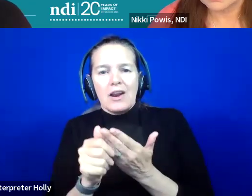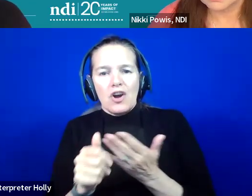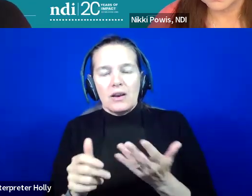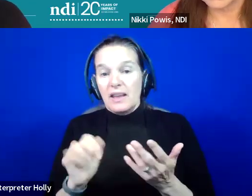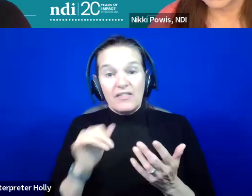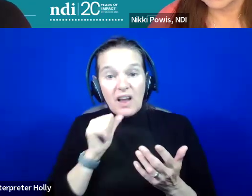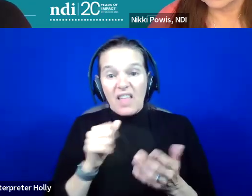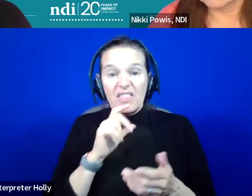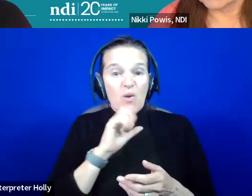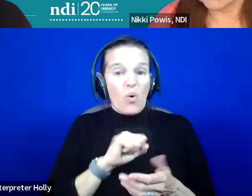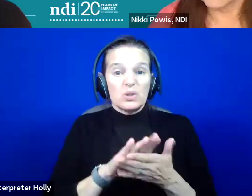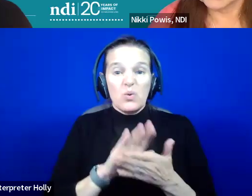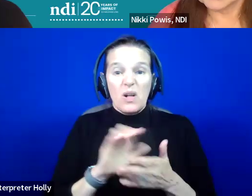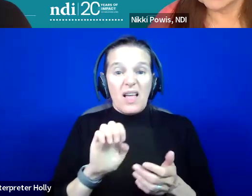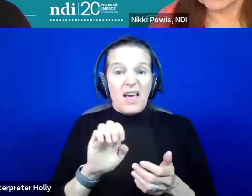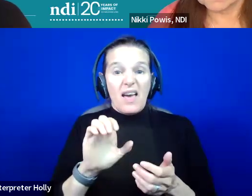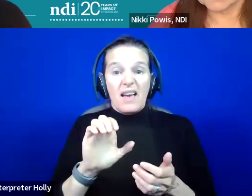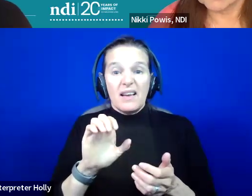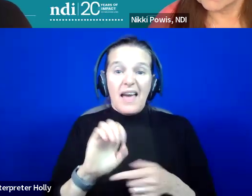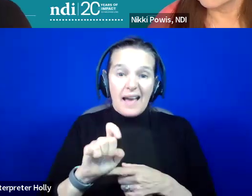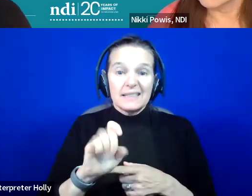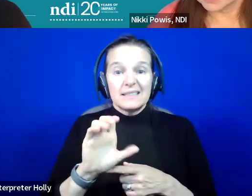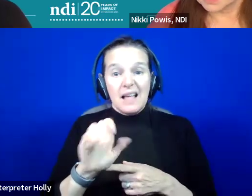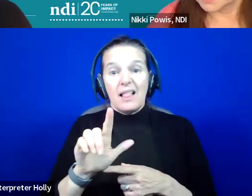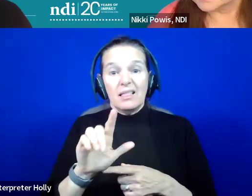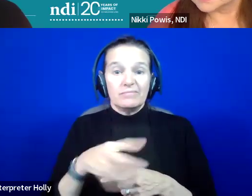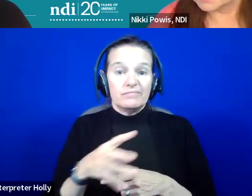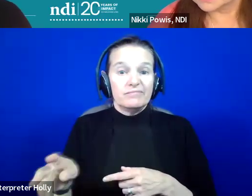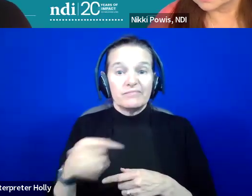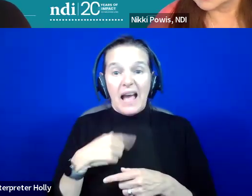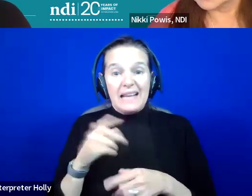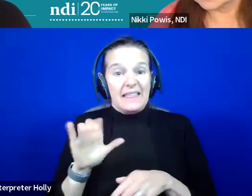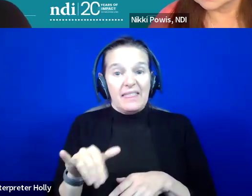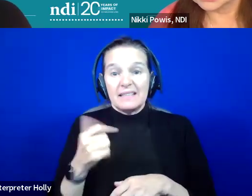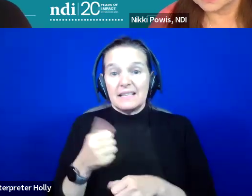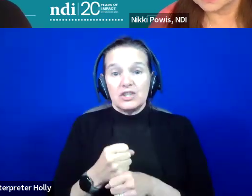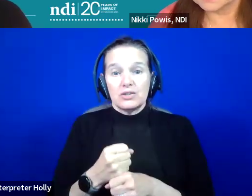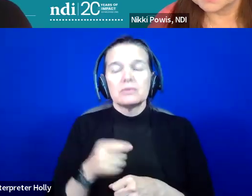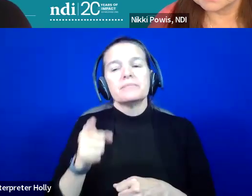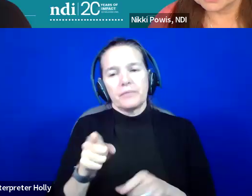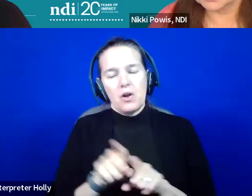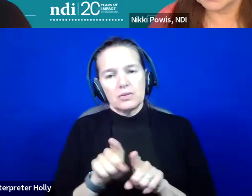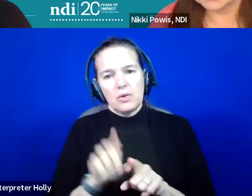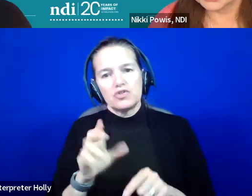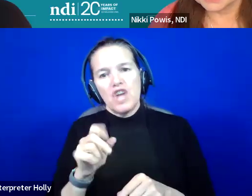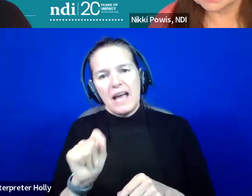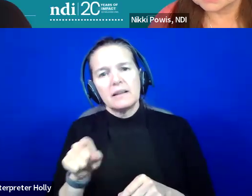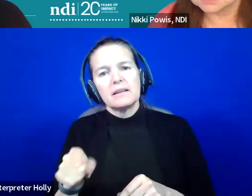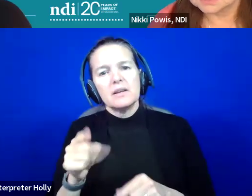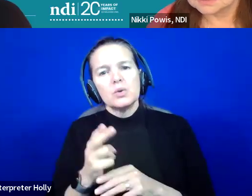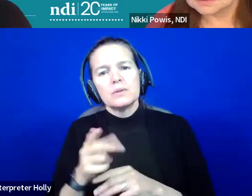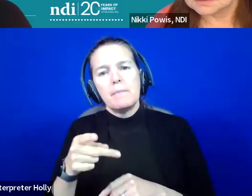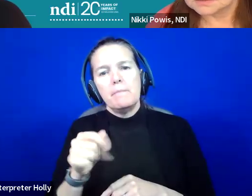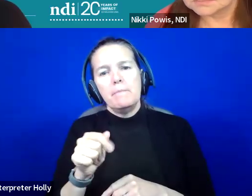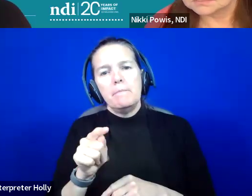school Excel spreadsheet. I did that for about 10 years. Someone also said in the chat they use something called